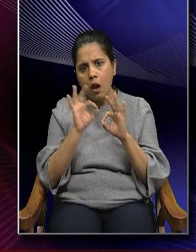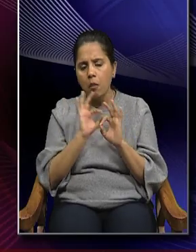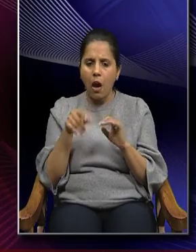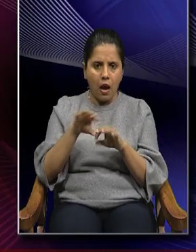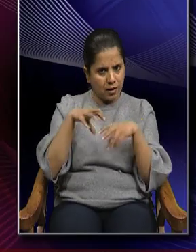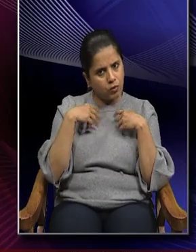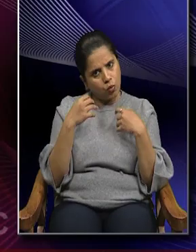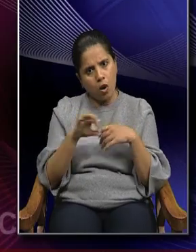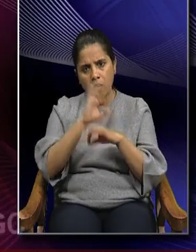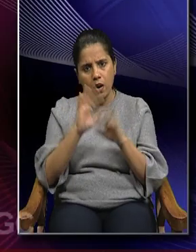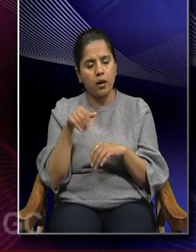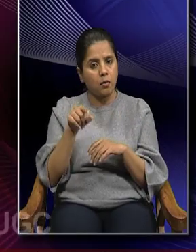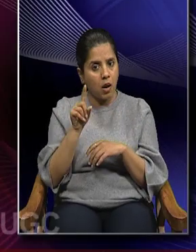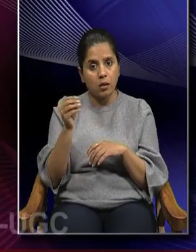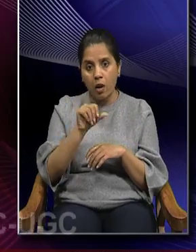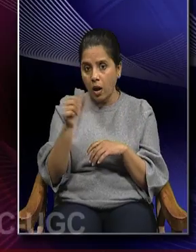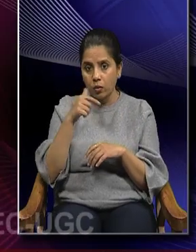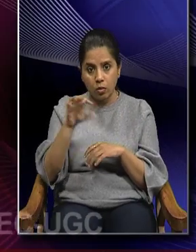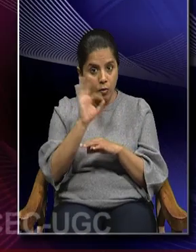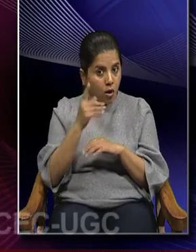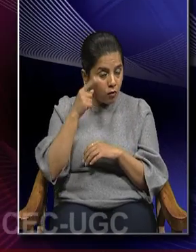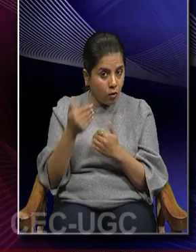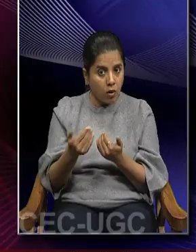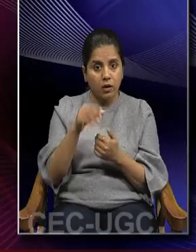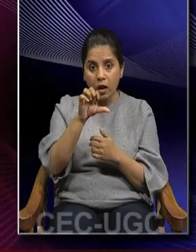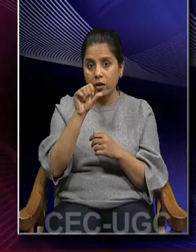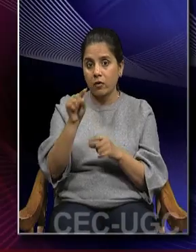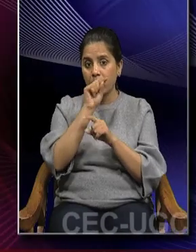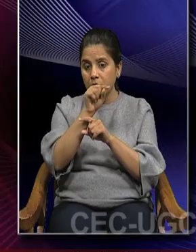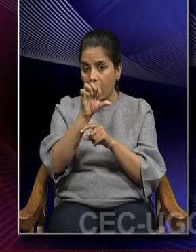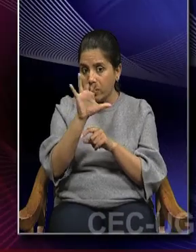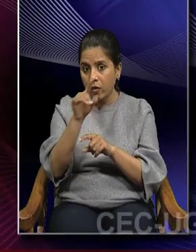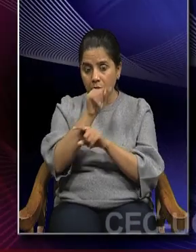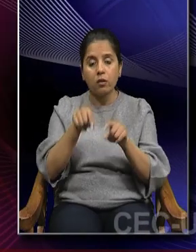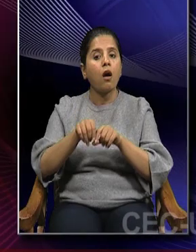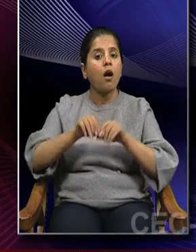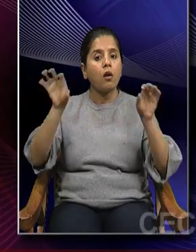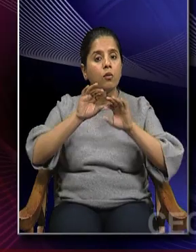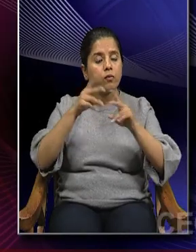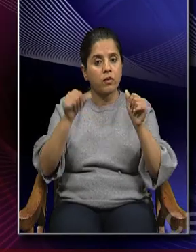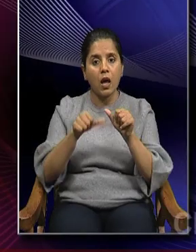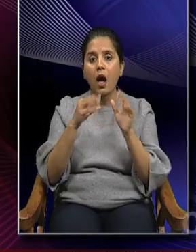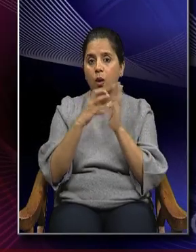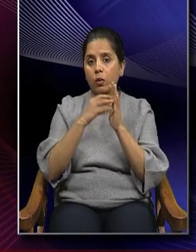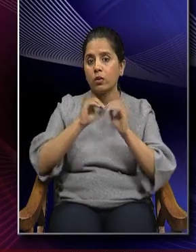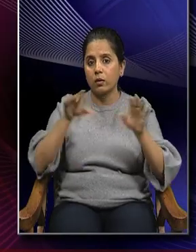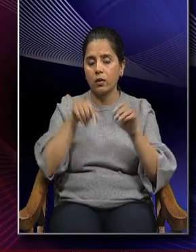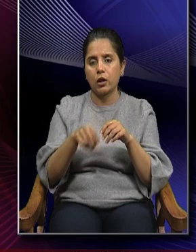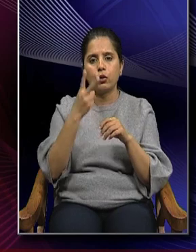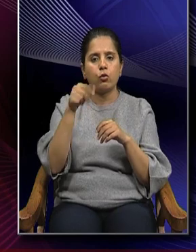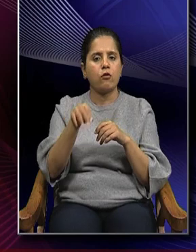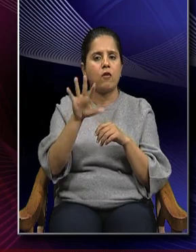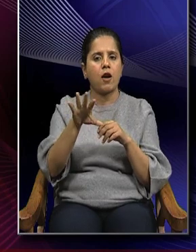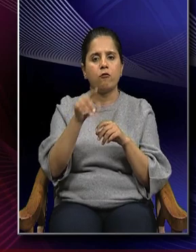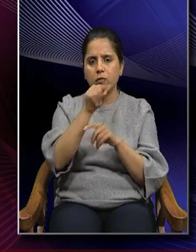innovation. And my dear learners, 95% of the advertisements they target towards these